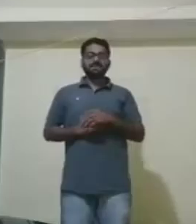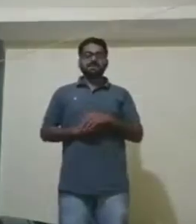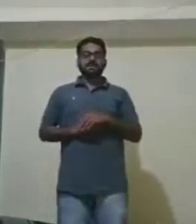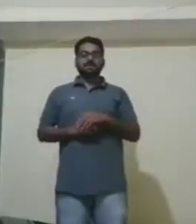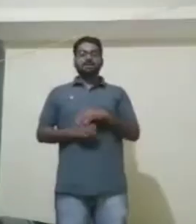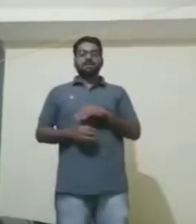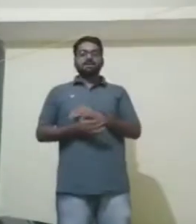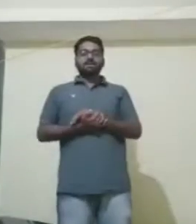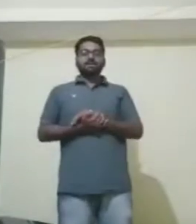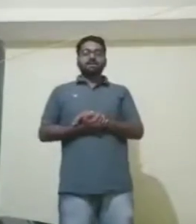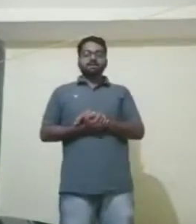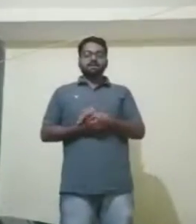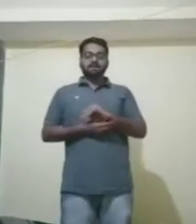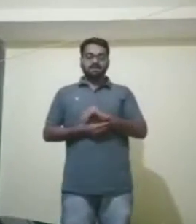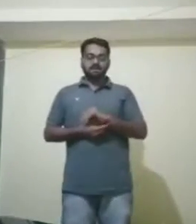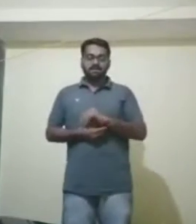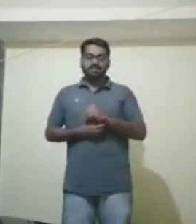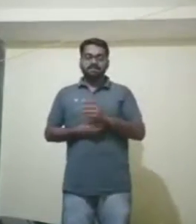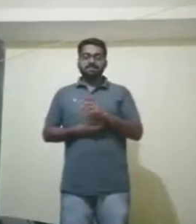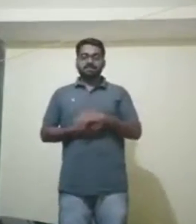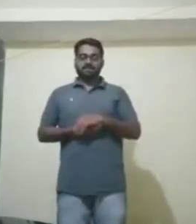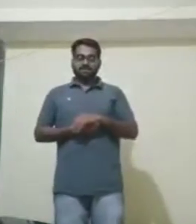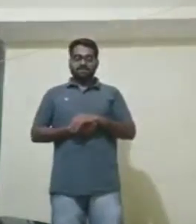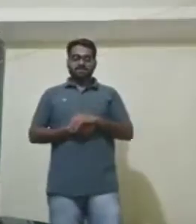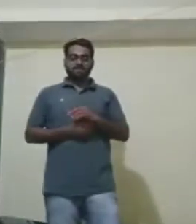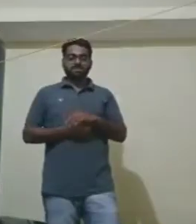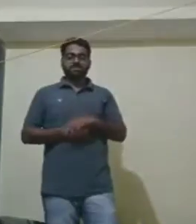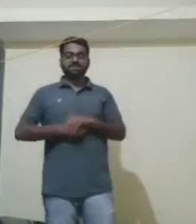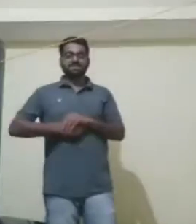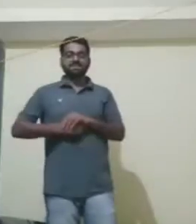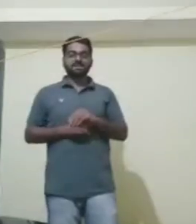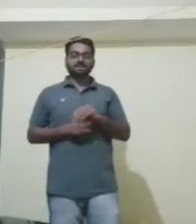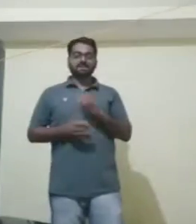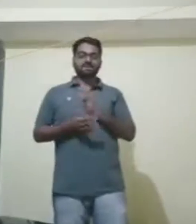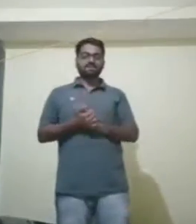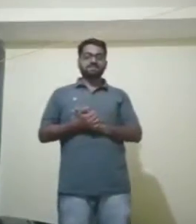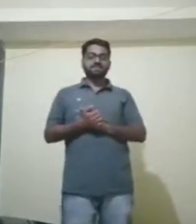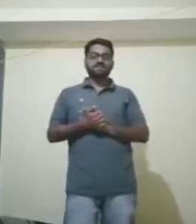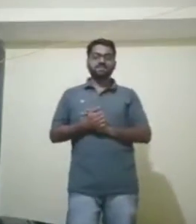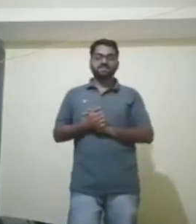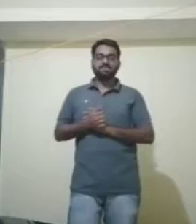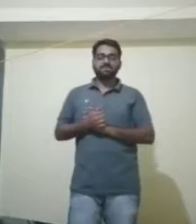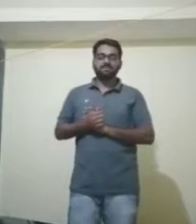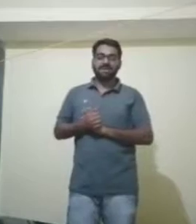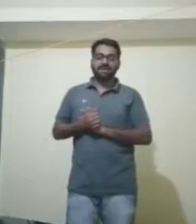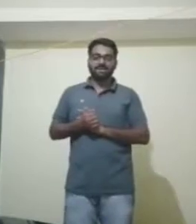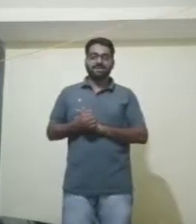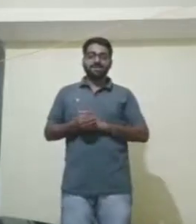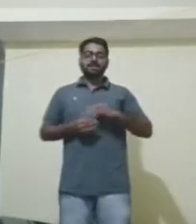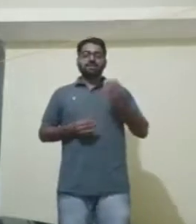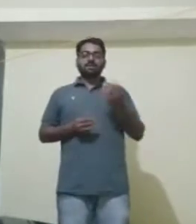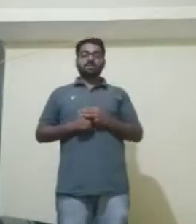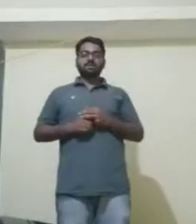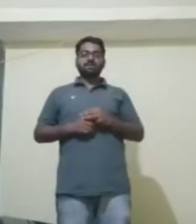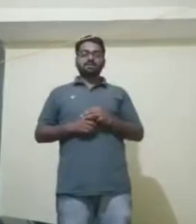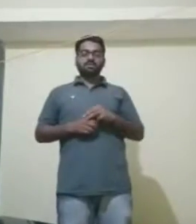Java. Uh, First of all, string. String is basically sequence of character, or the